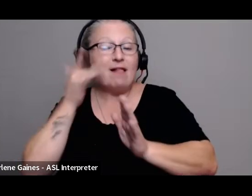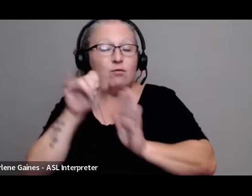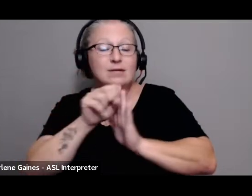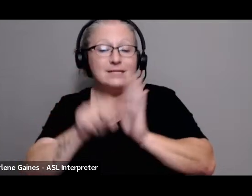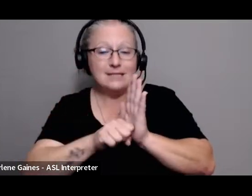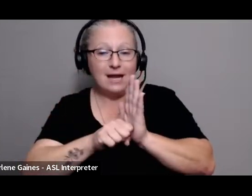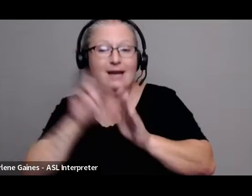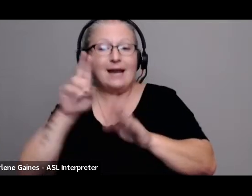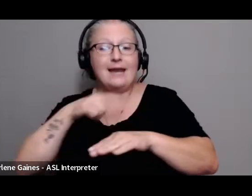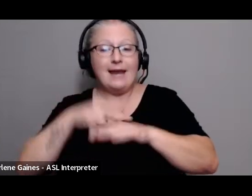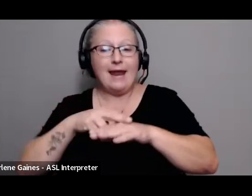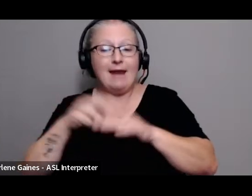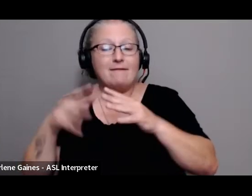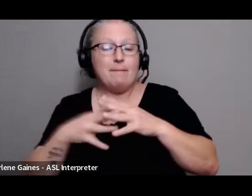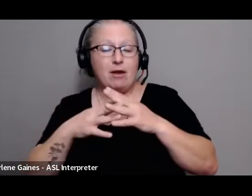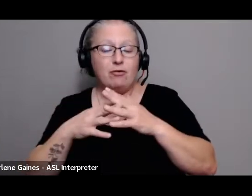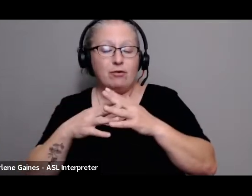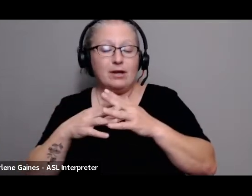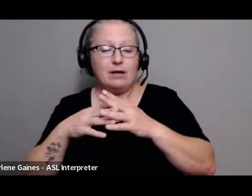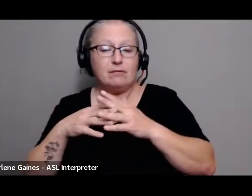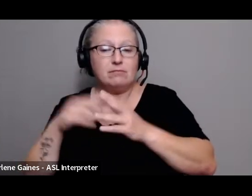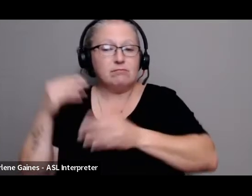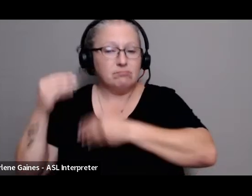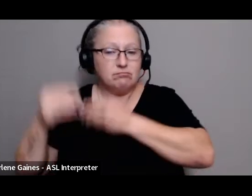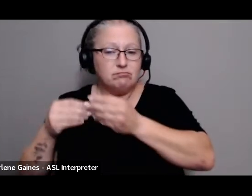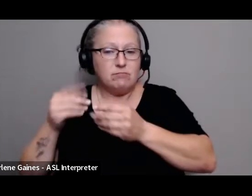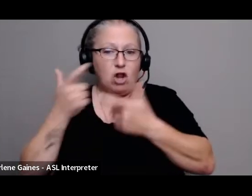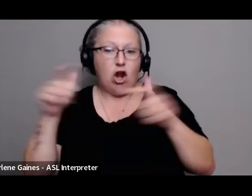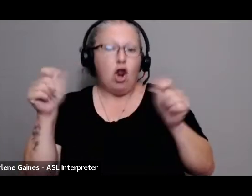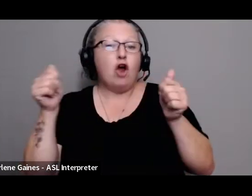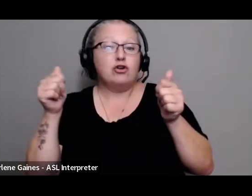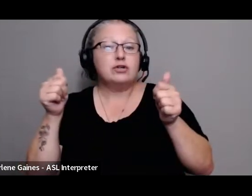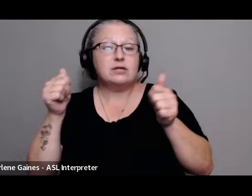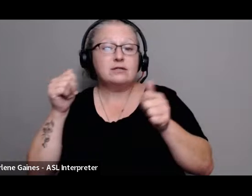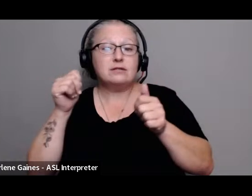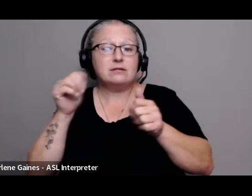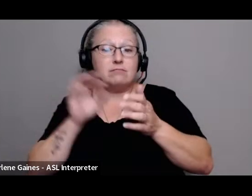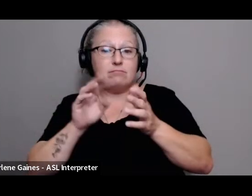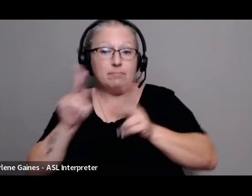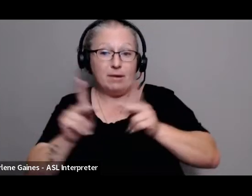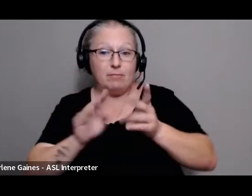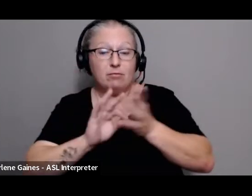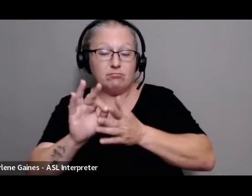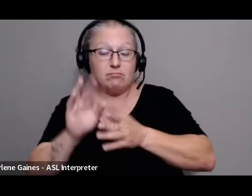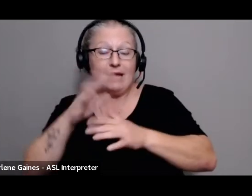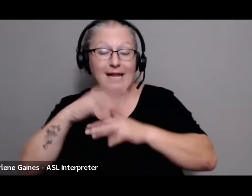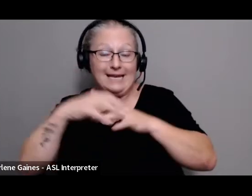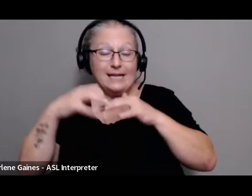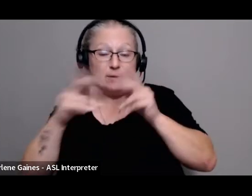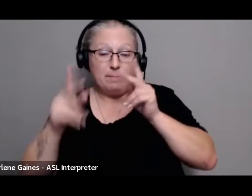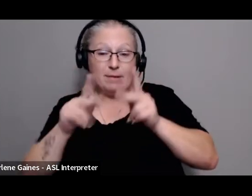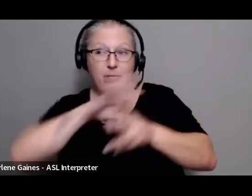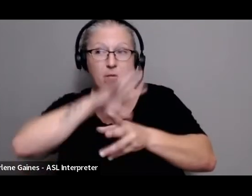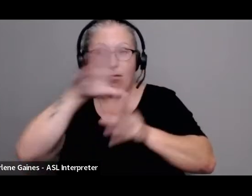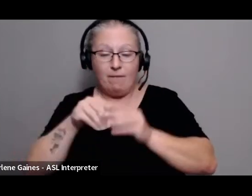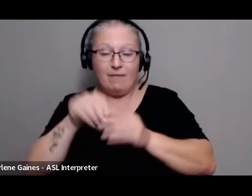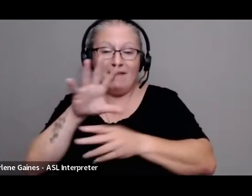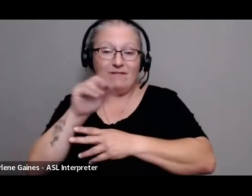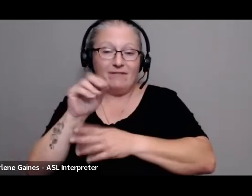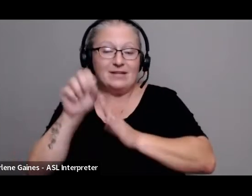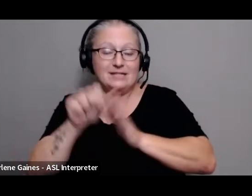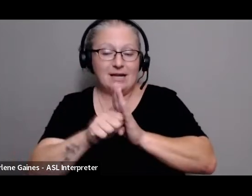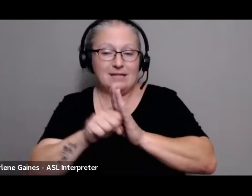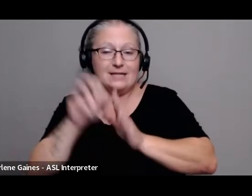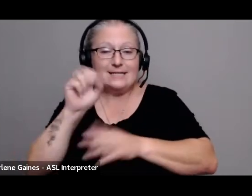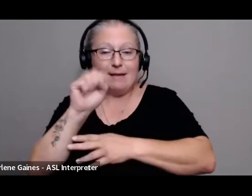of Native American descent, making it the largest population of indigenous peoples in the 50 states. The San Mateo Union